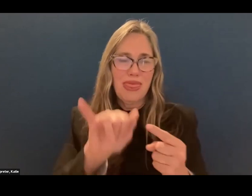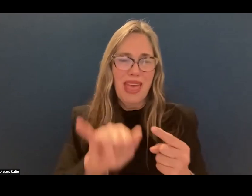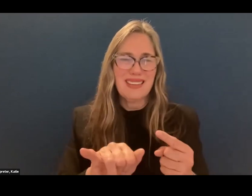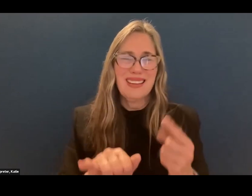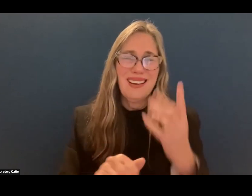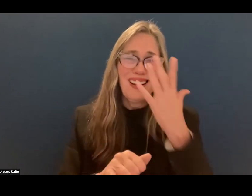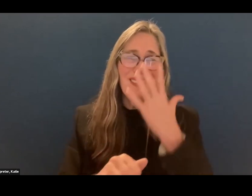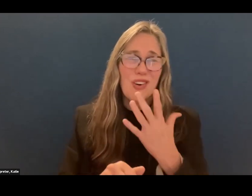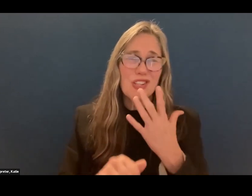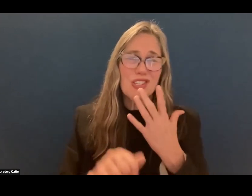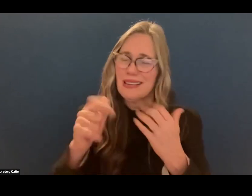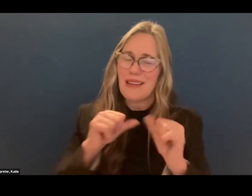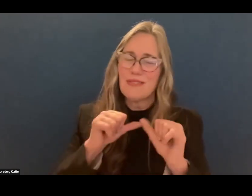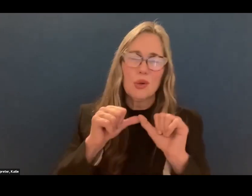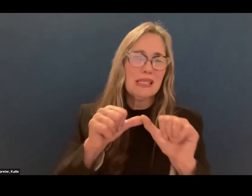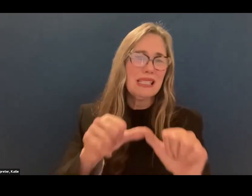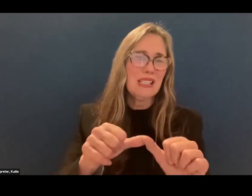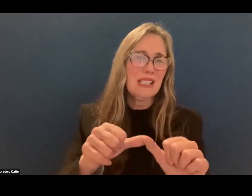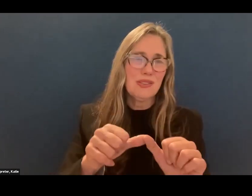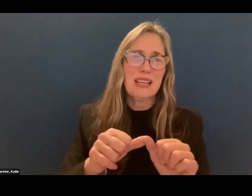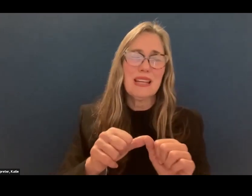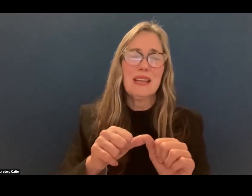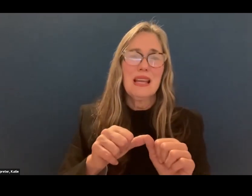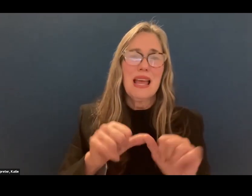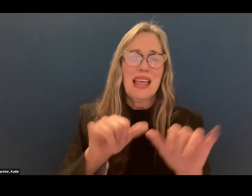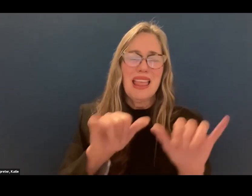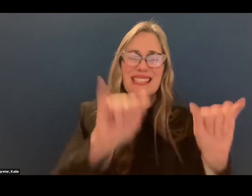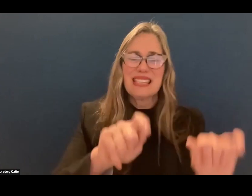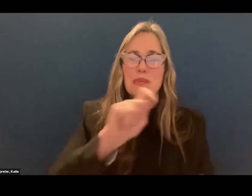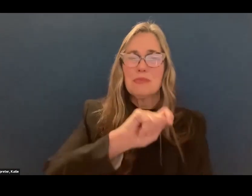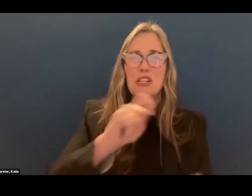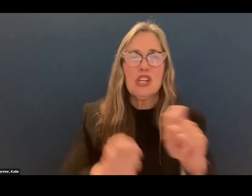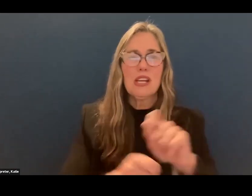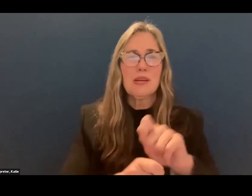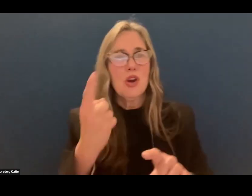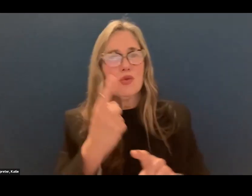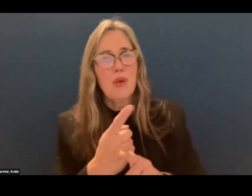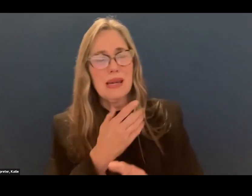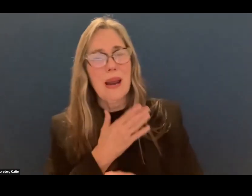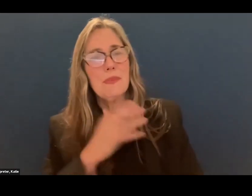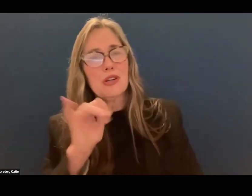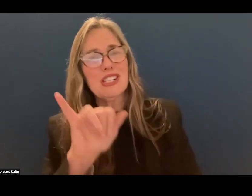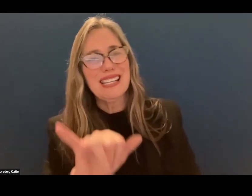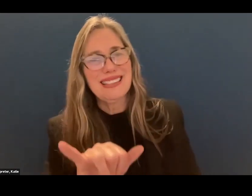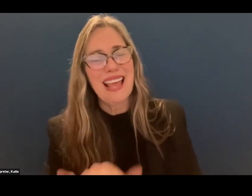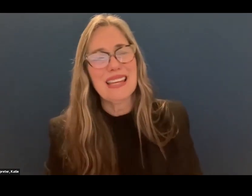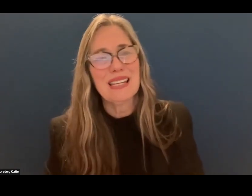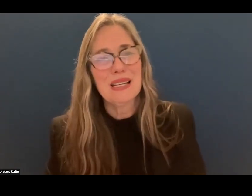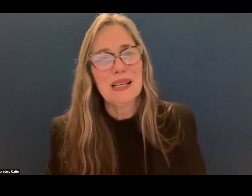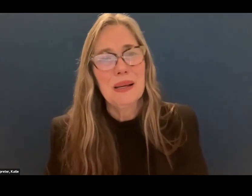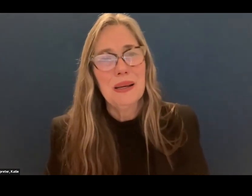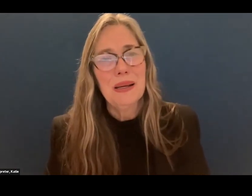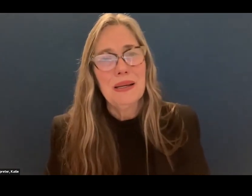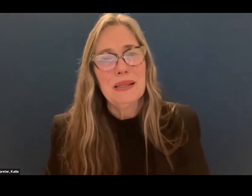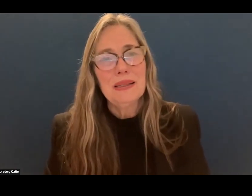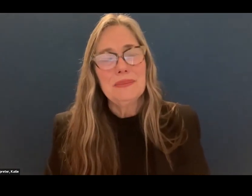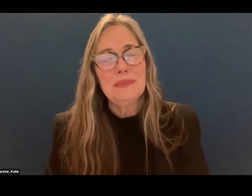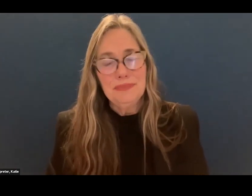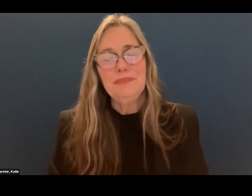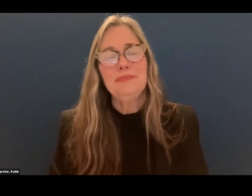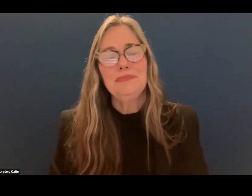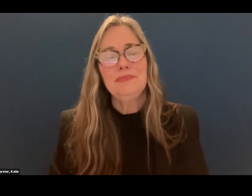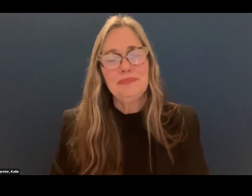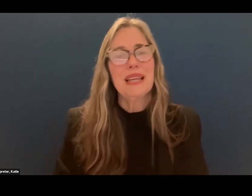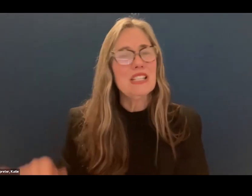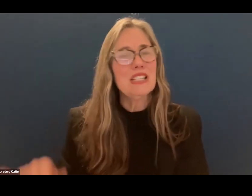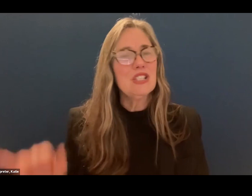conversation we need to continue to have as we shift this system. Right. I appreciate that. I know we've got a big ship that we've got to turn. But I think it's